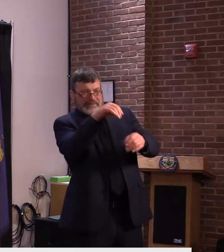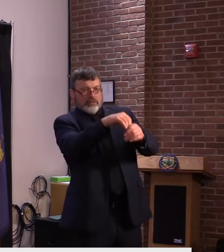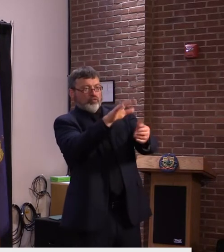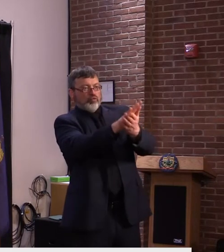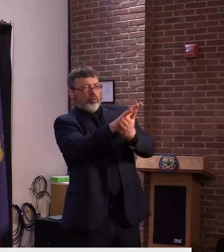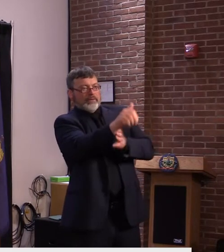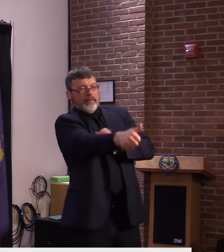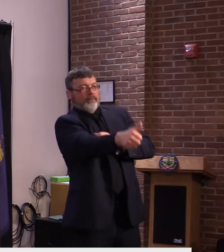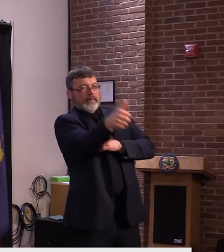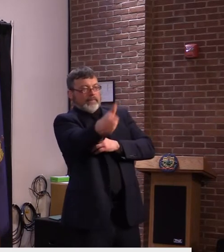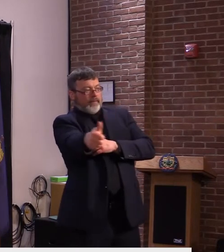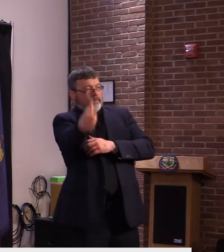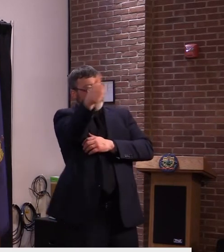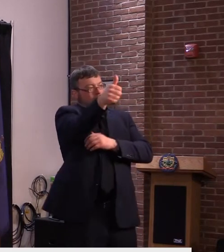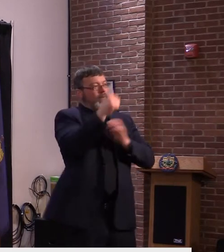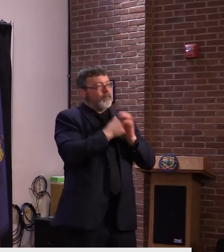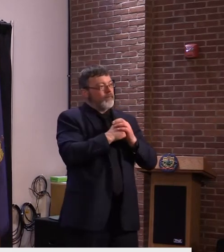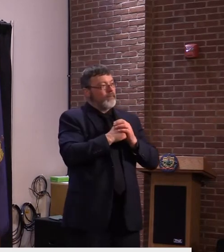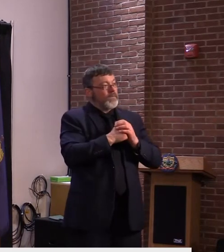maybe Canaan,